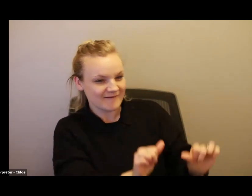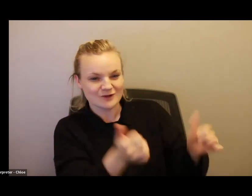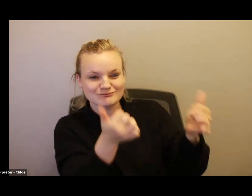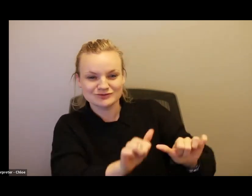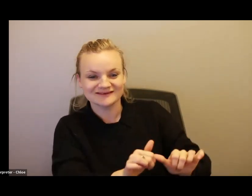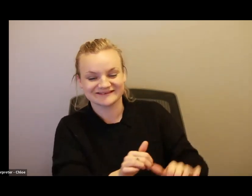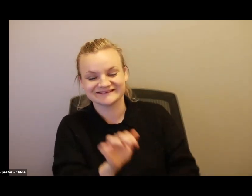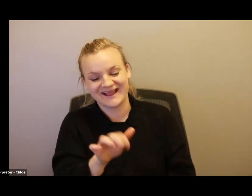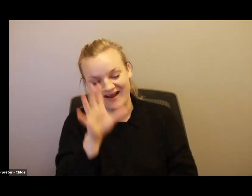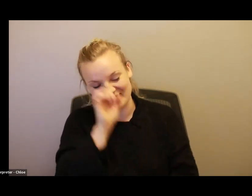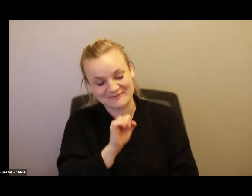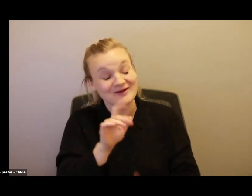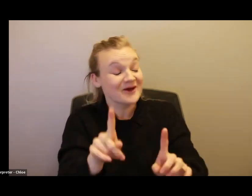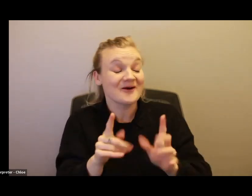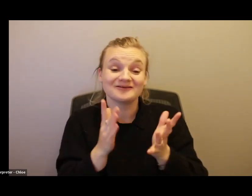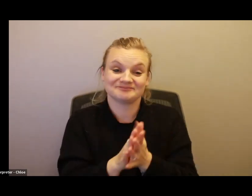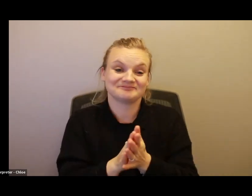well. Thanks, Andrew.